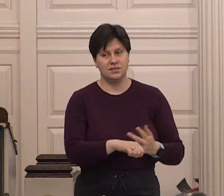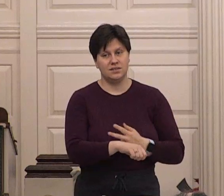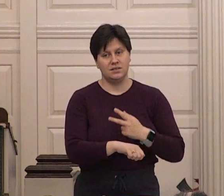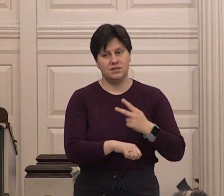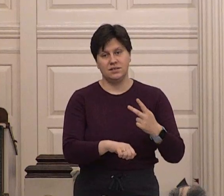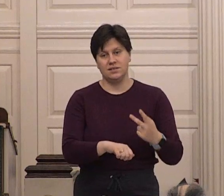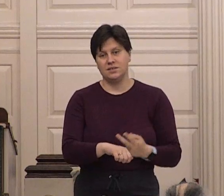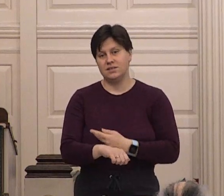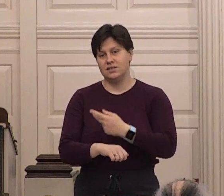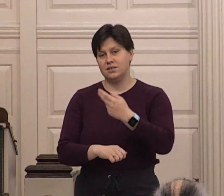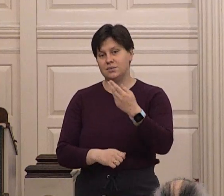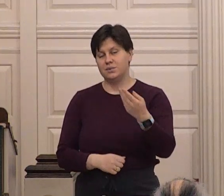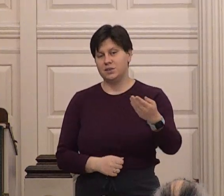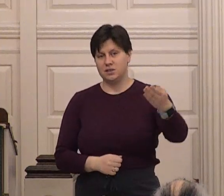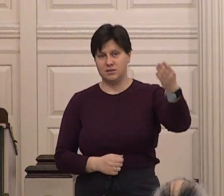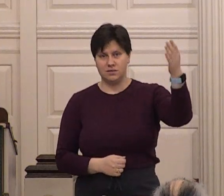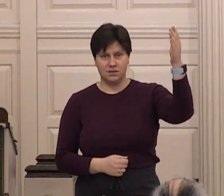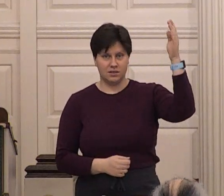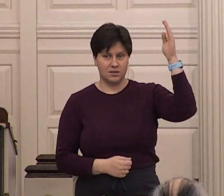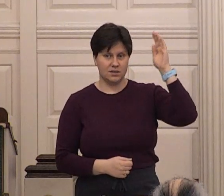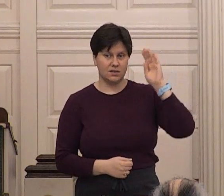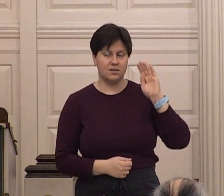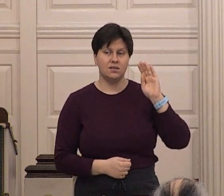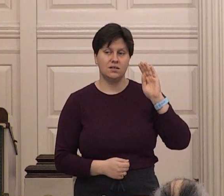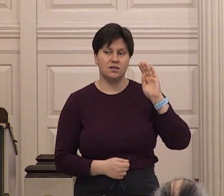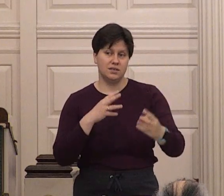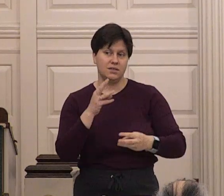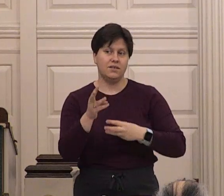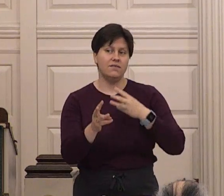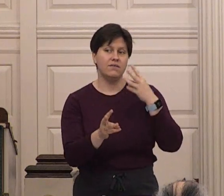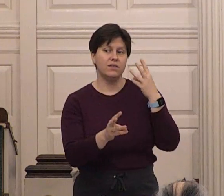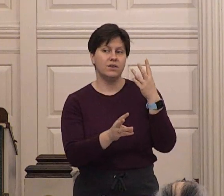nobis. Agnus Dei,